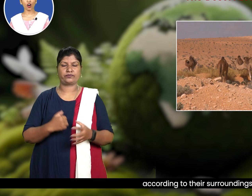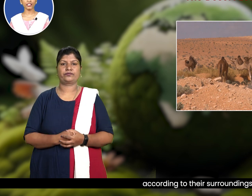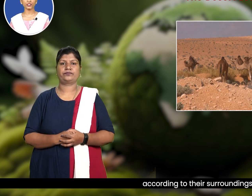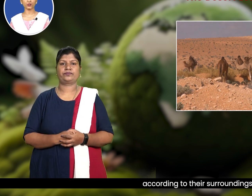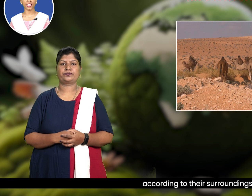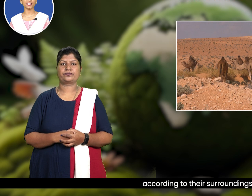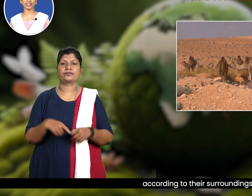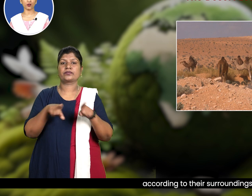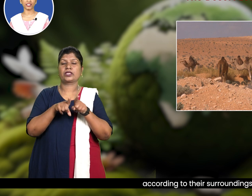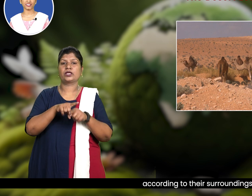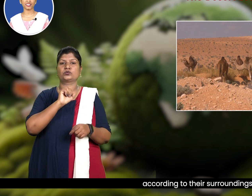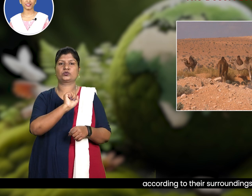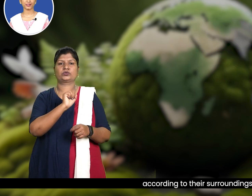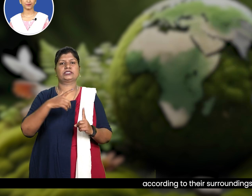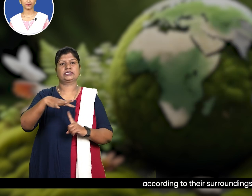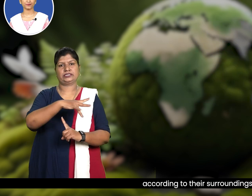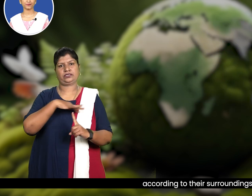according to their surroundings.